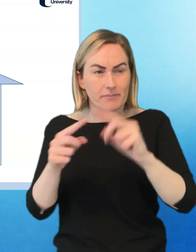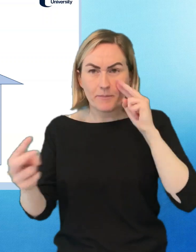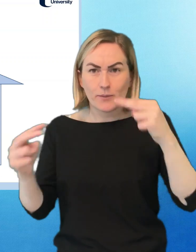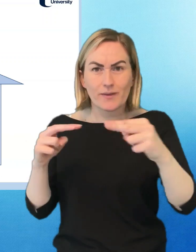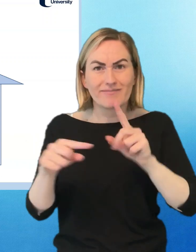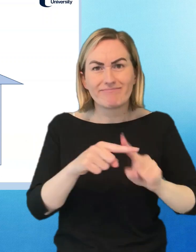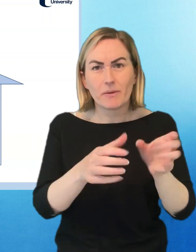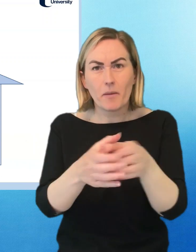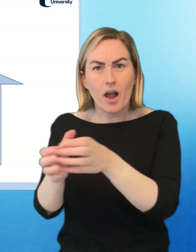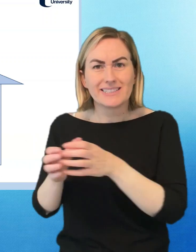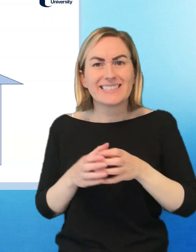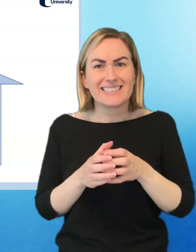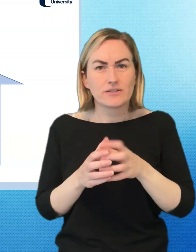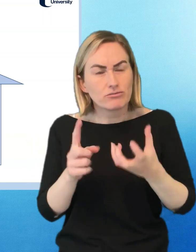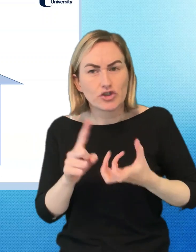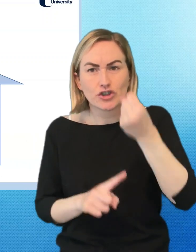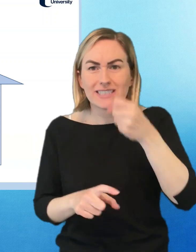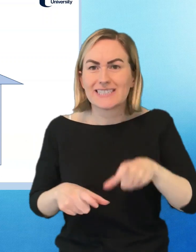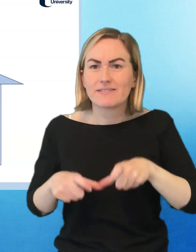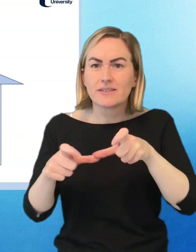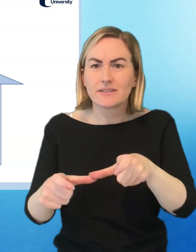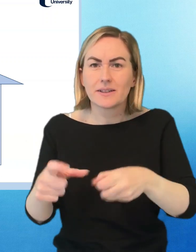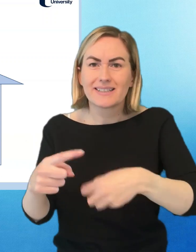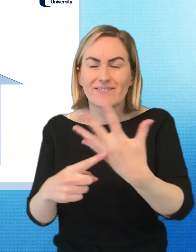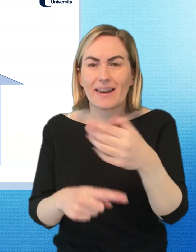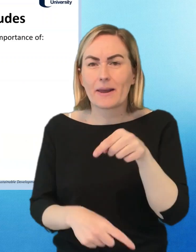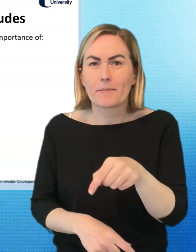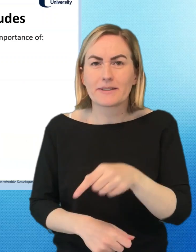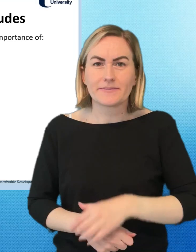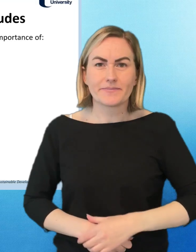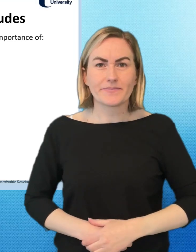parties is needed in order to achieve sustainable development.